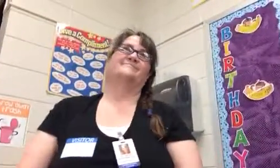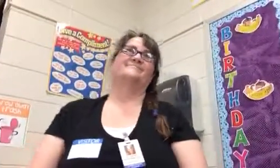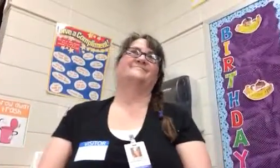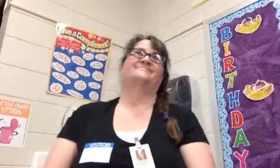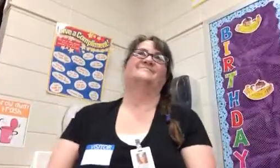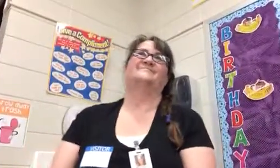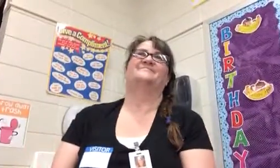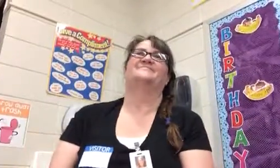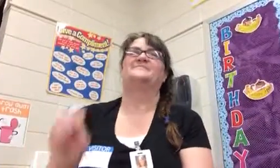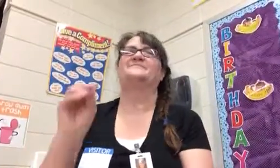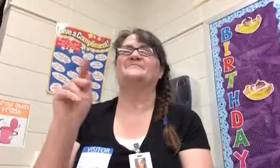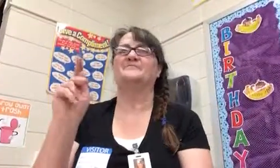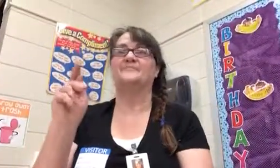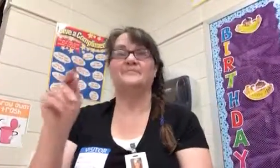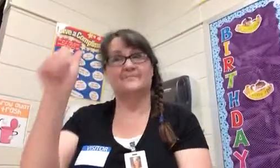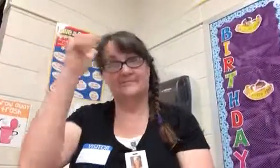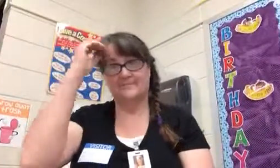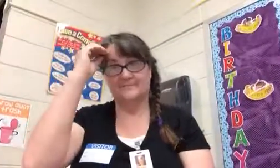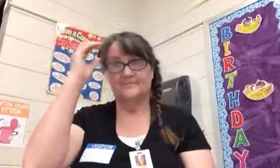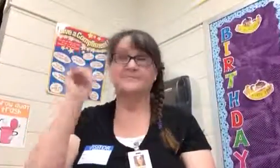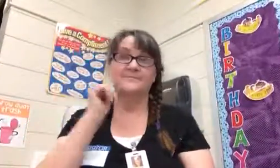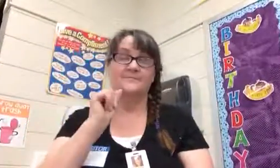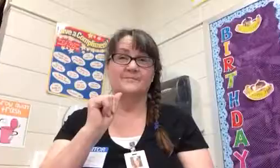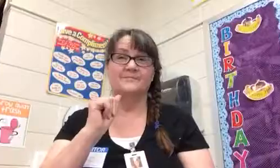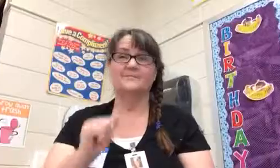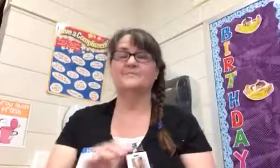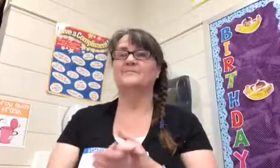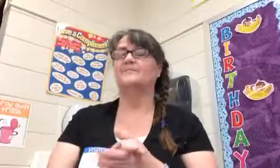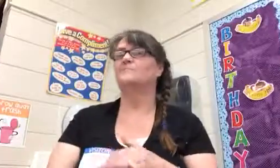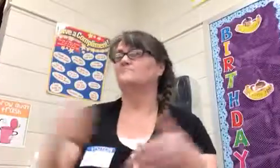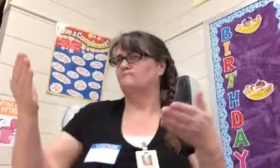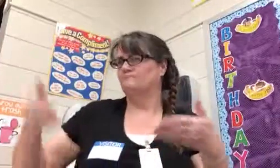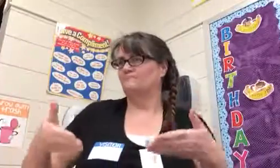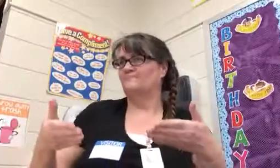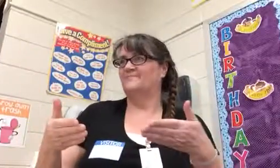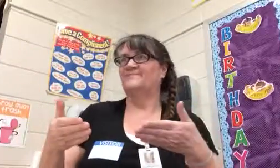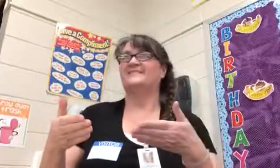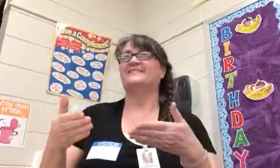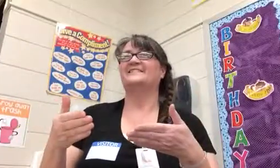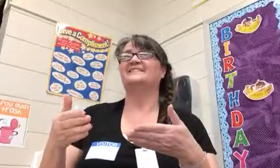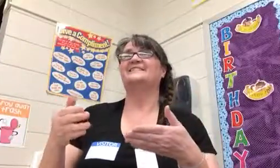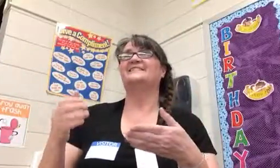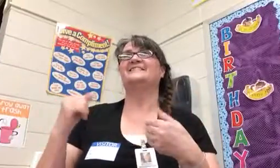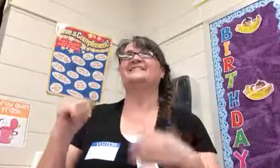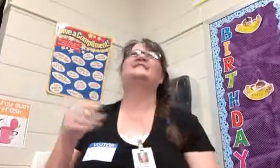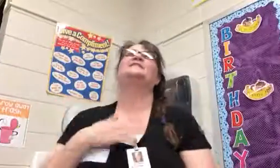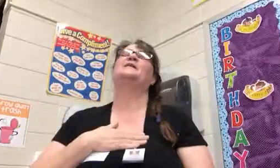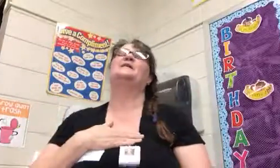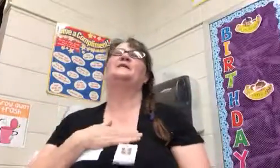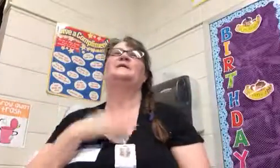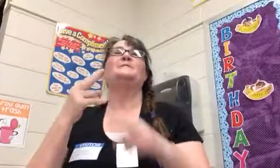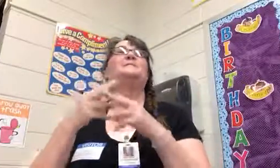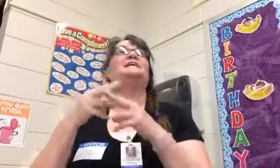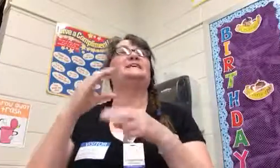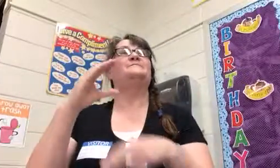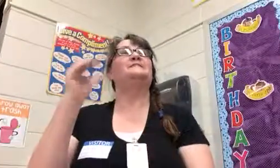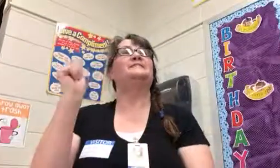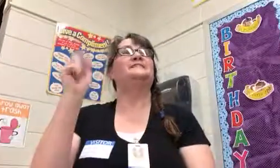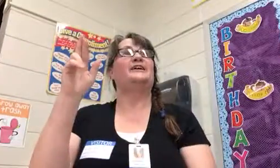our special guest can introduce herself, and then we'll do our morning meeting, okay? You want to start? Go ahead. My name is